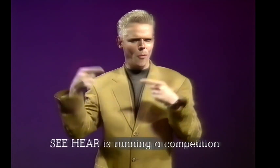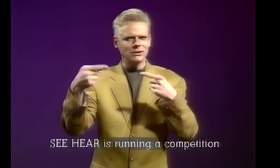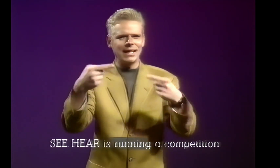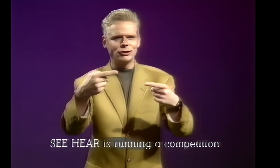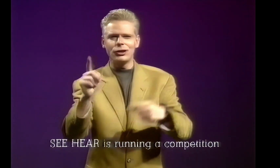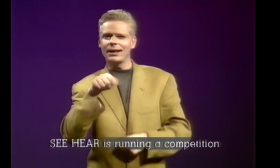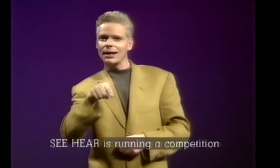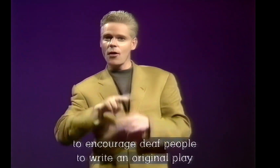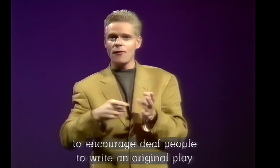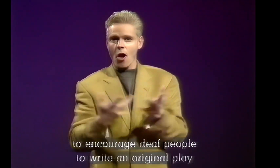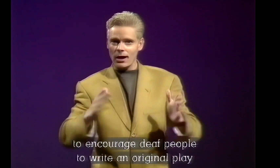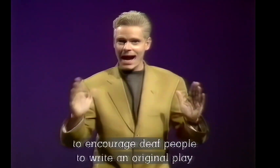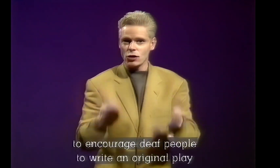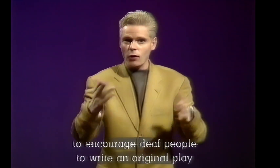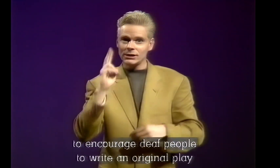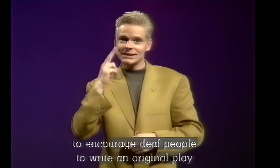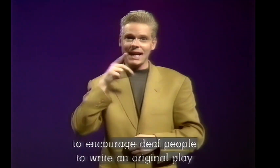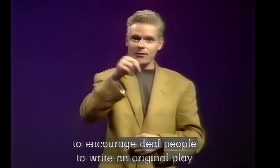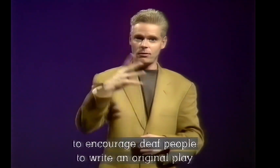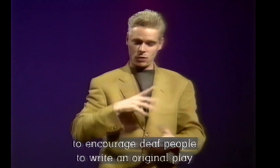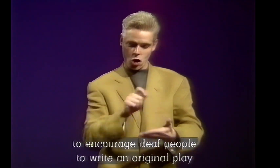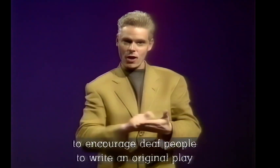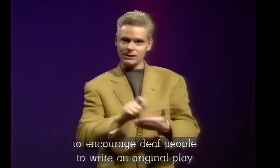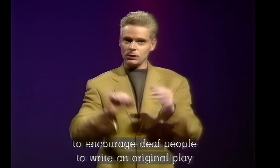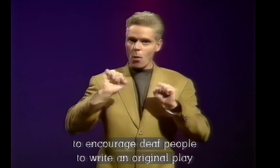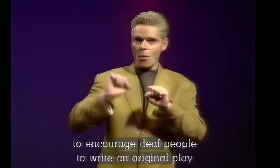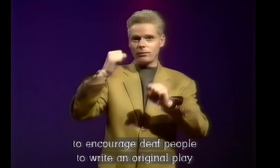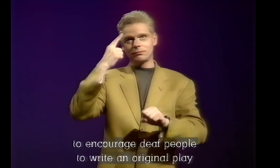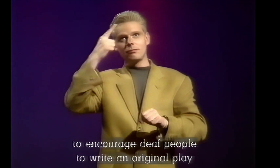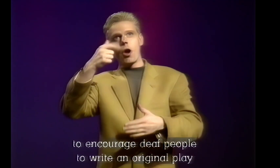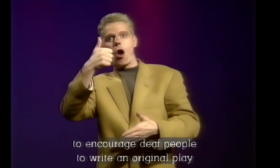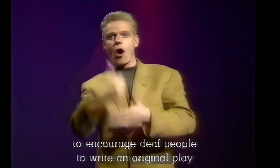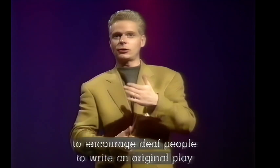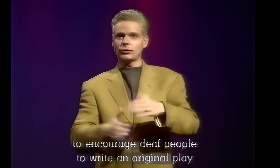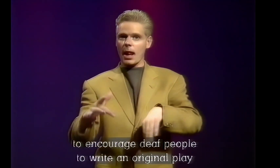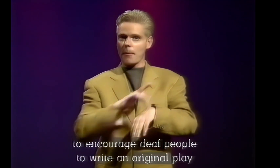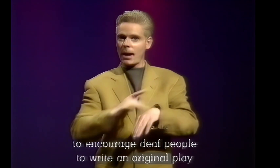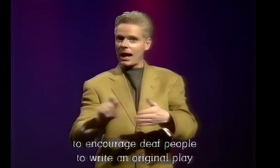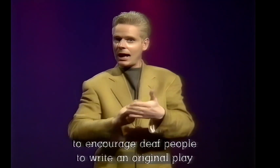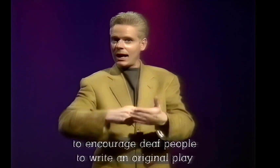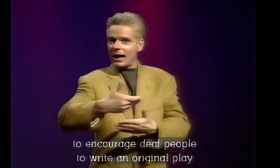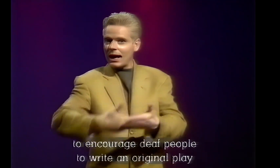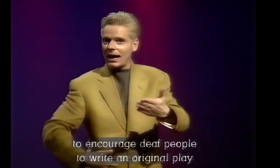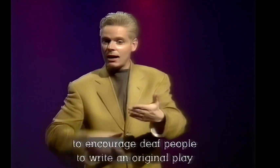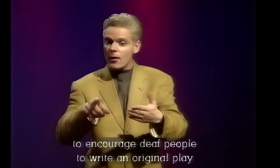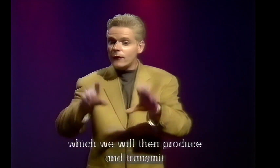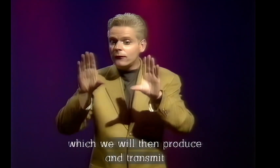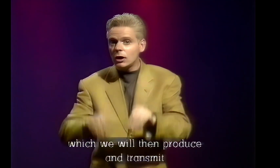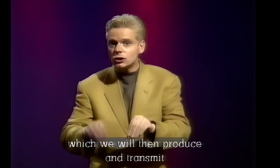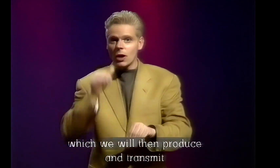See Here is running a competition to encourage deaf people to write an original play, which we will then